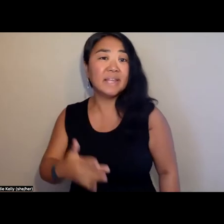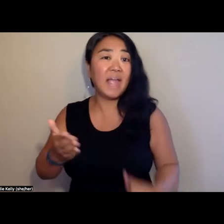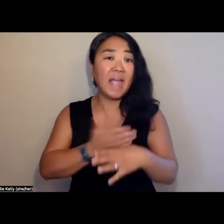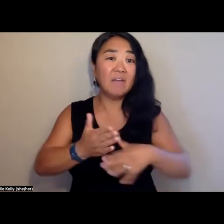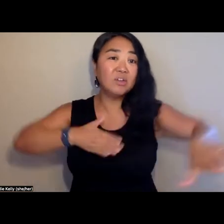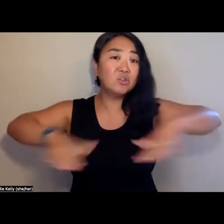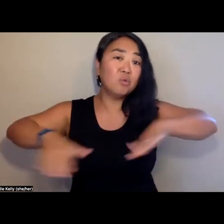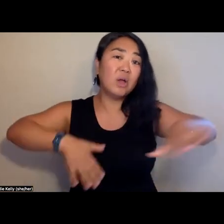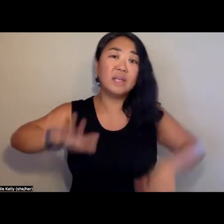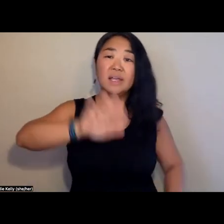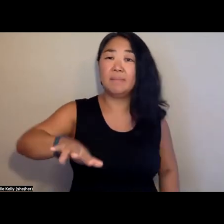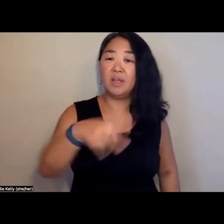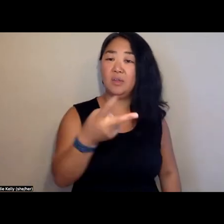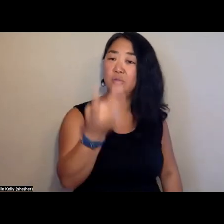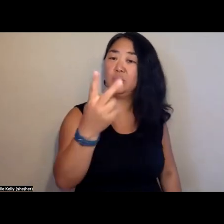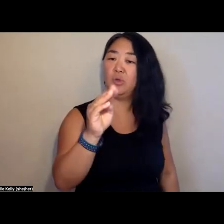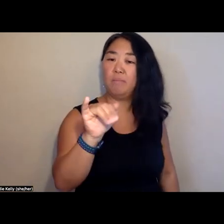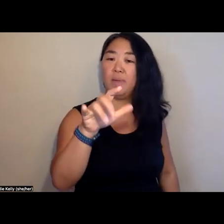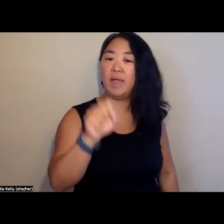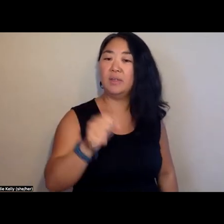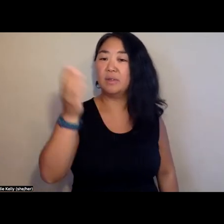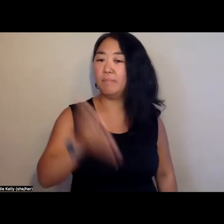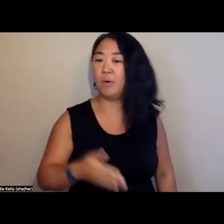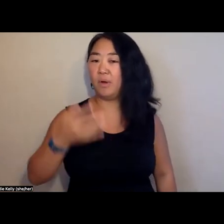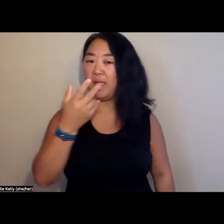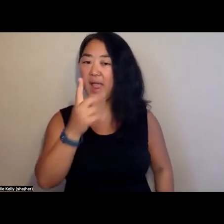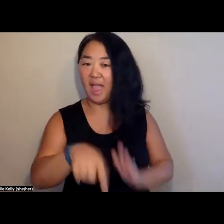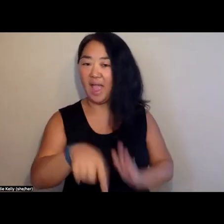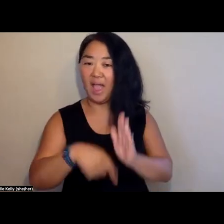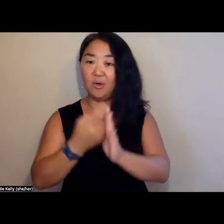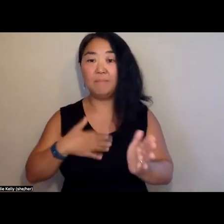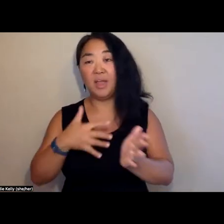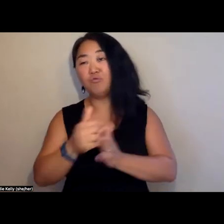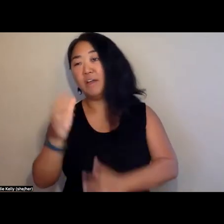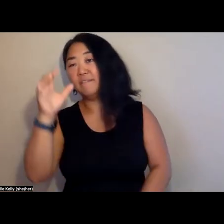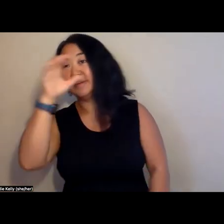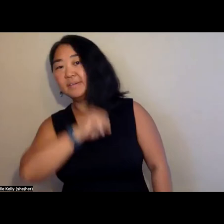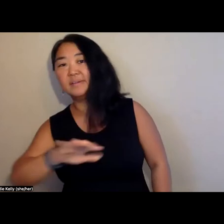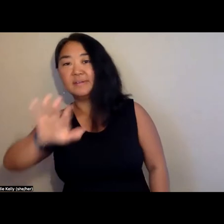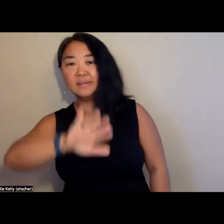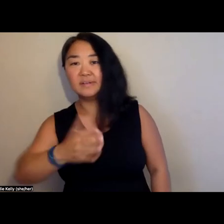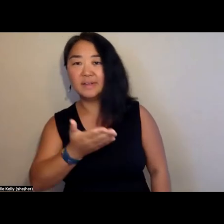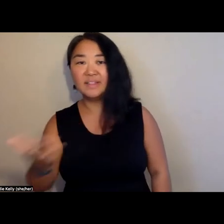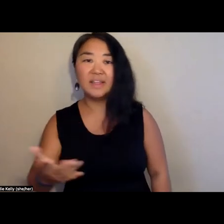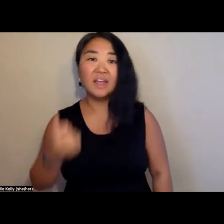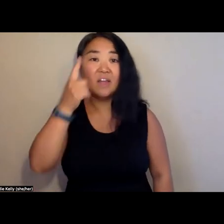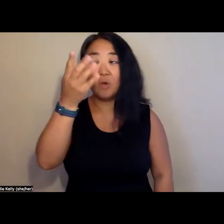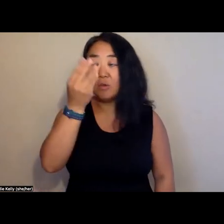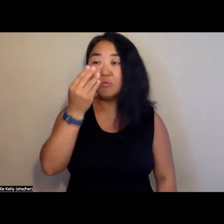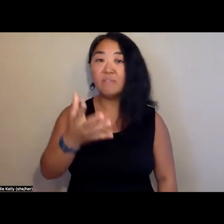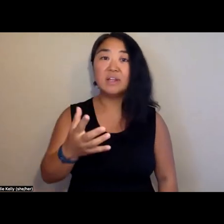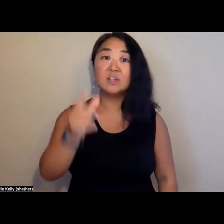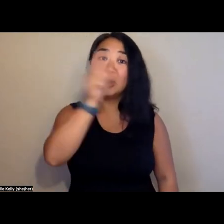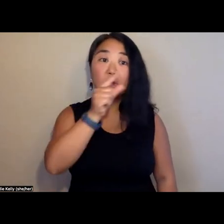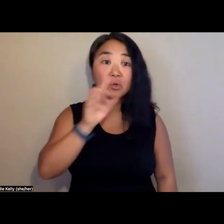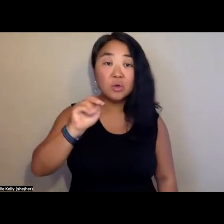about 2 miles per hour based on my rough tracking of things. And just for reference, Google Maps, if you